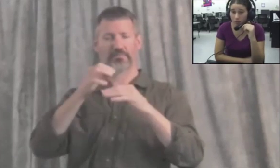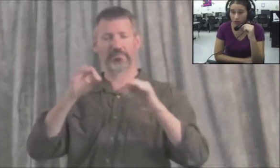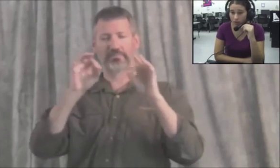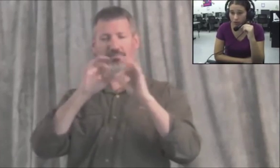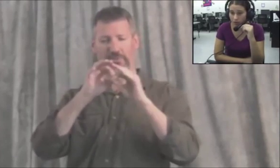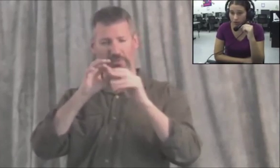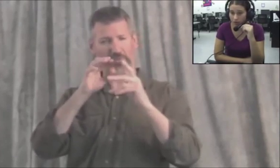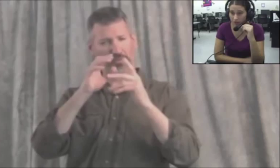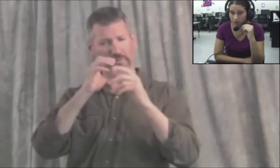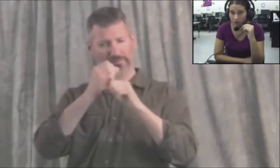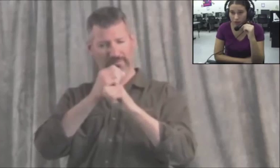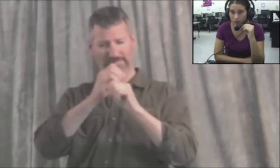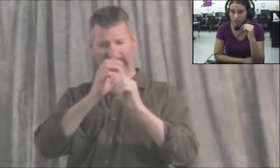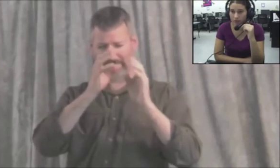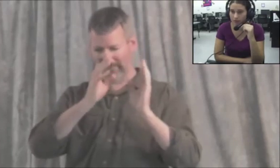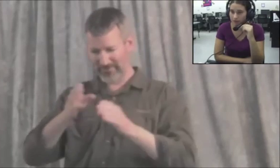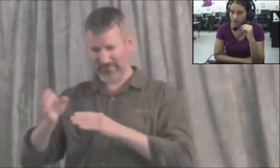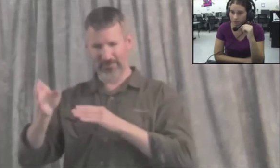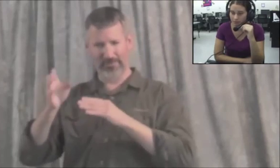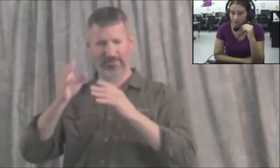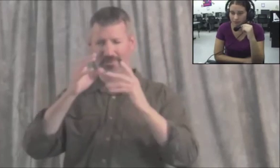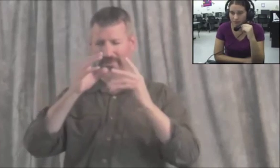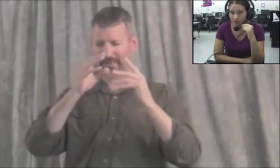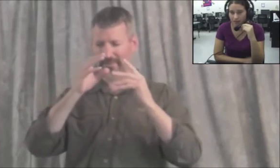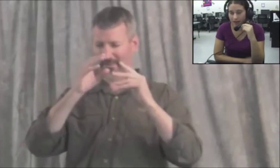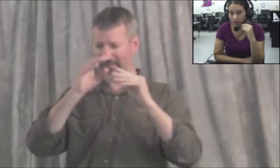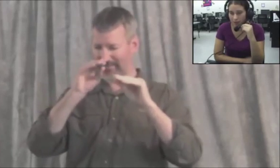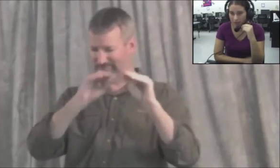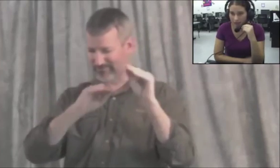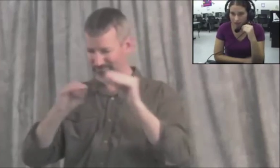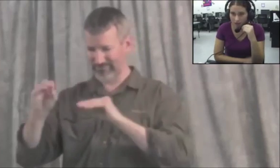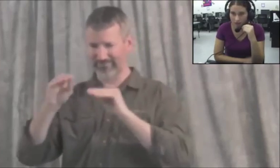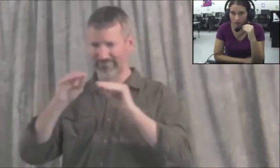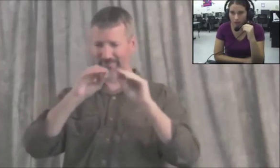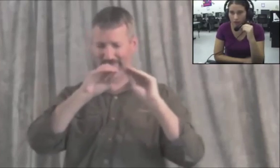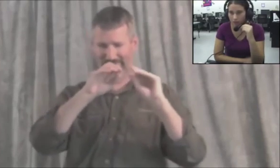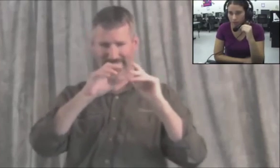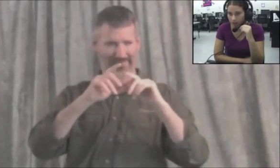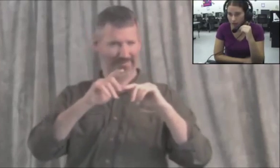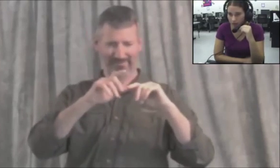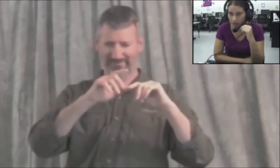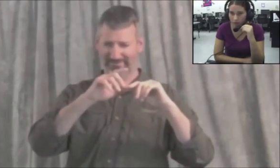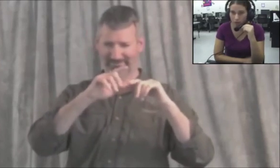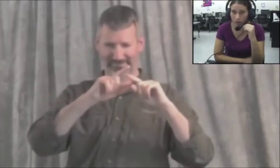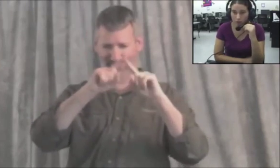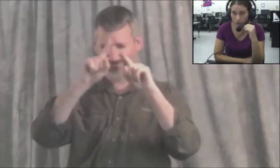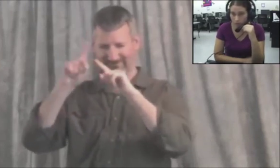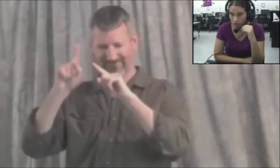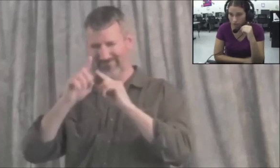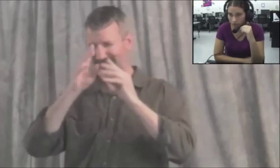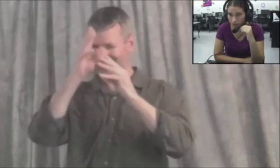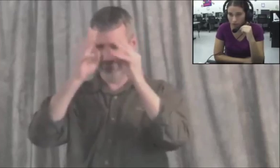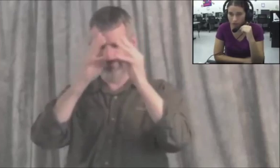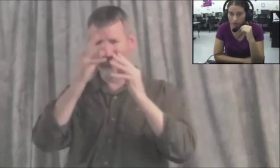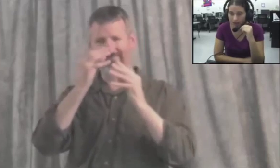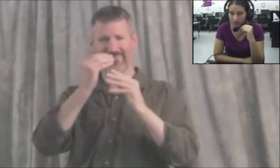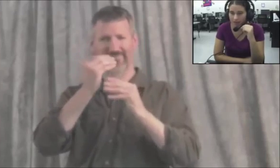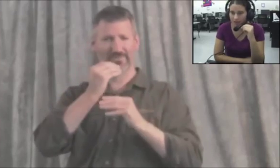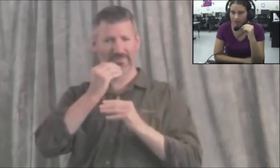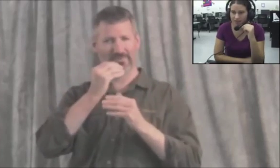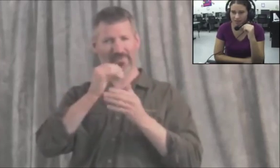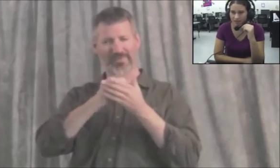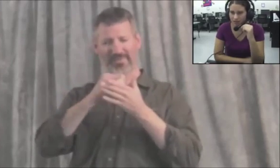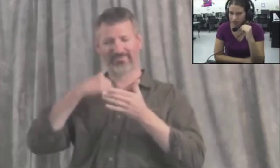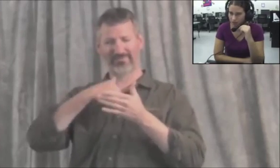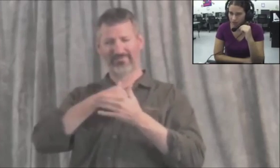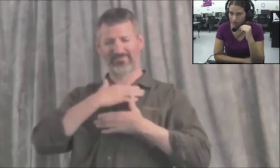top priority was food. How would we make the food, prepare the food, move the food,